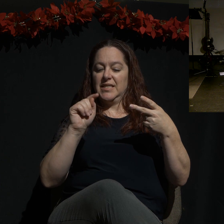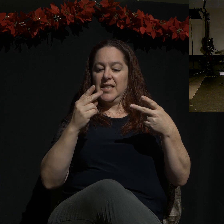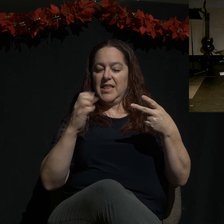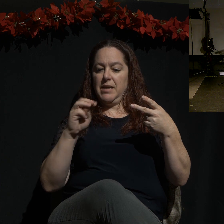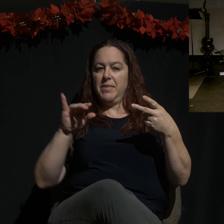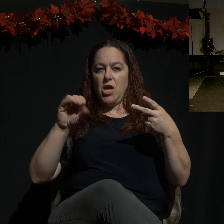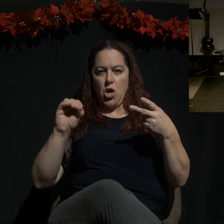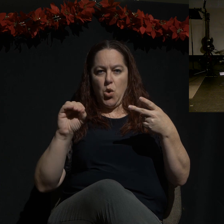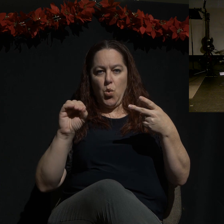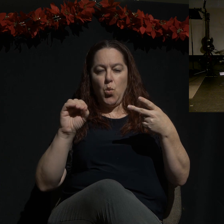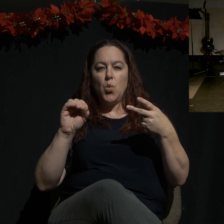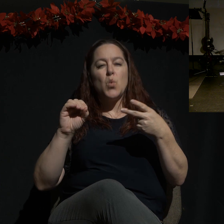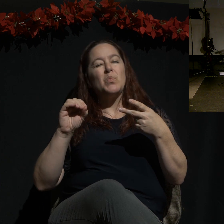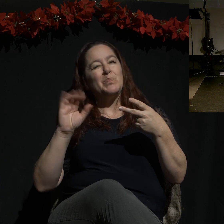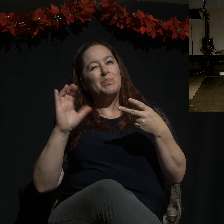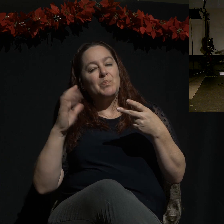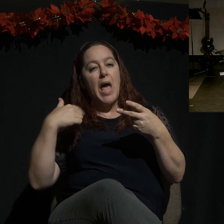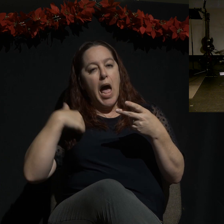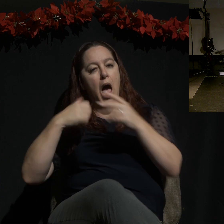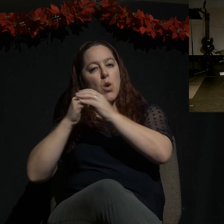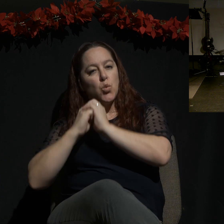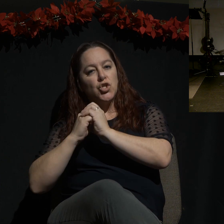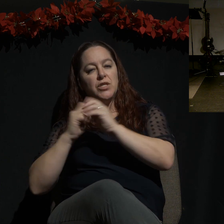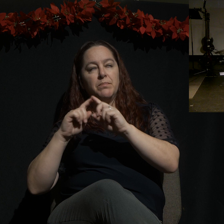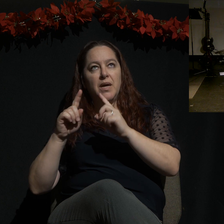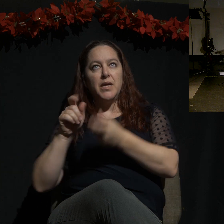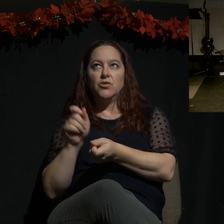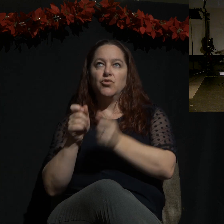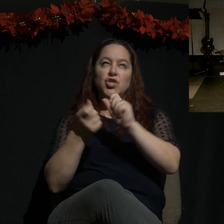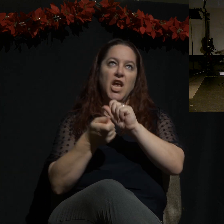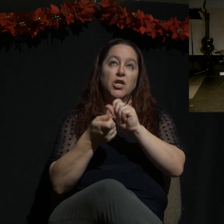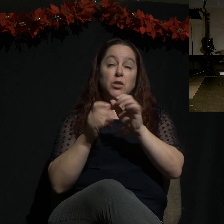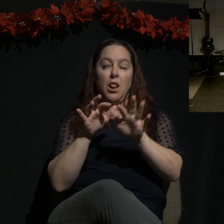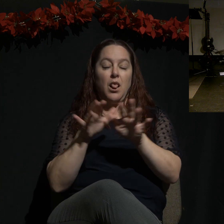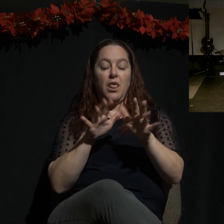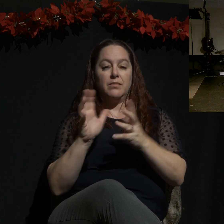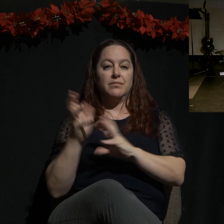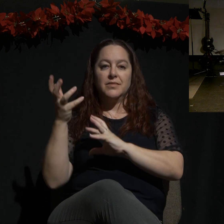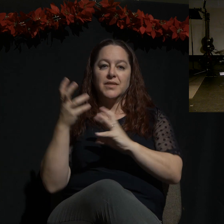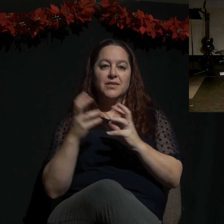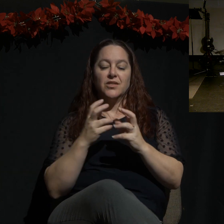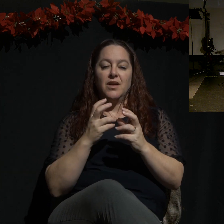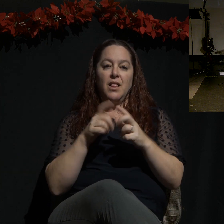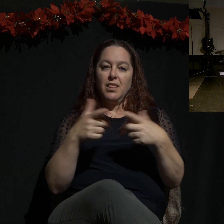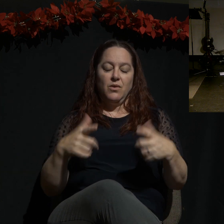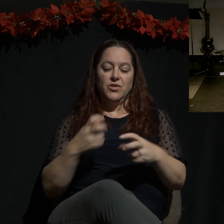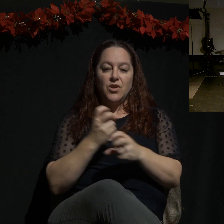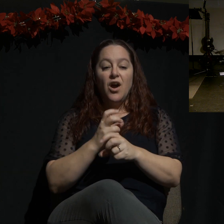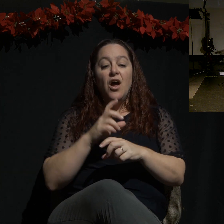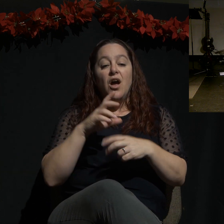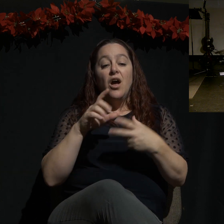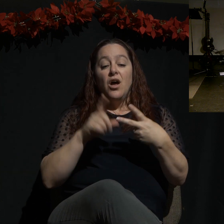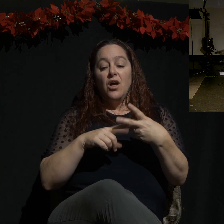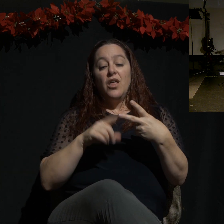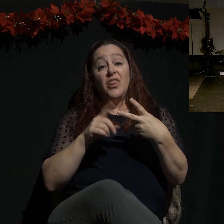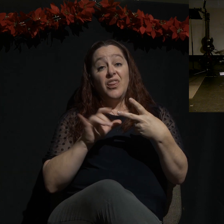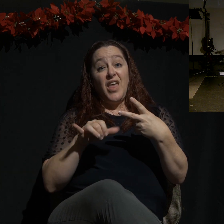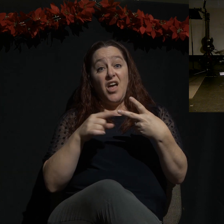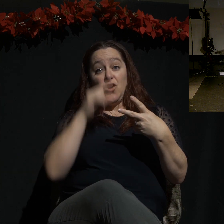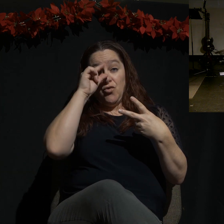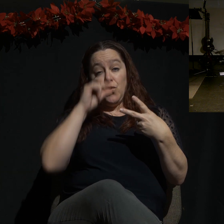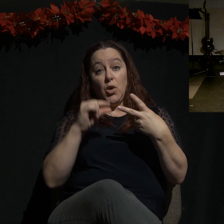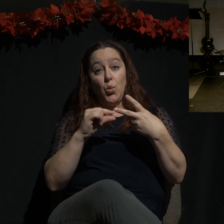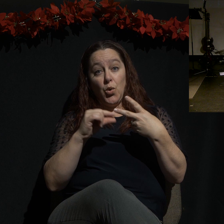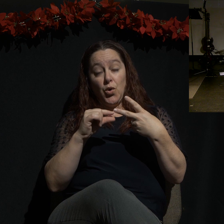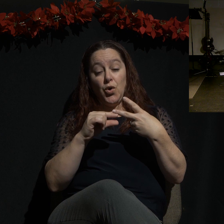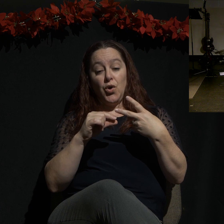the I worship version, but, conjugate it, it's a mess. But it's this proskuneo means,